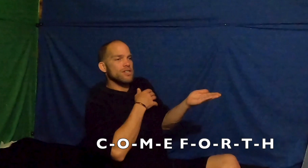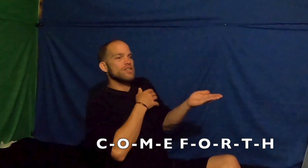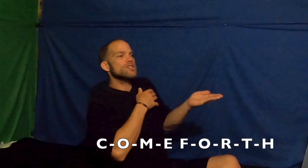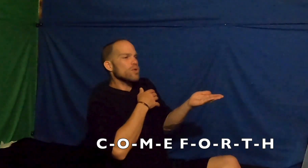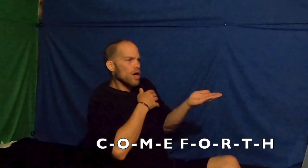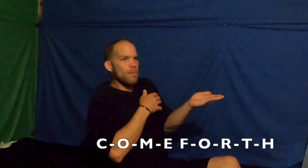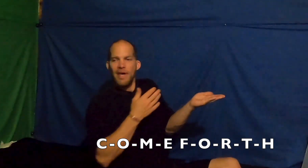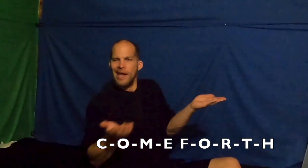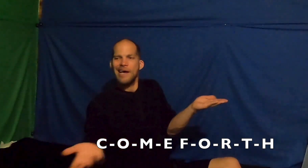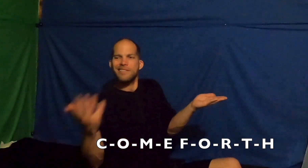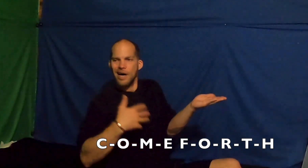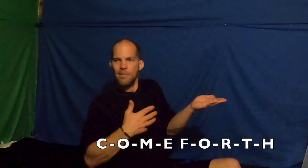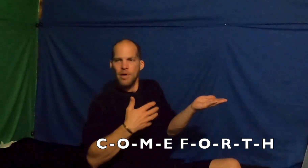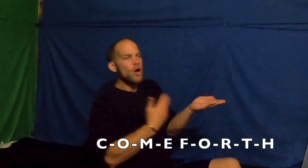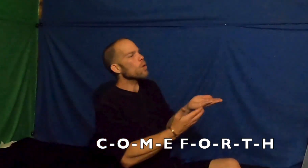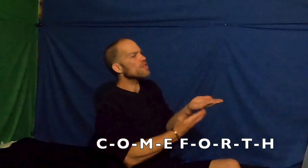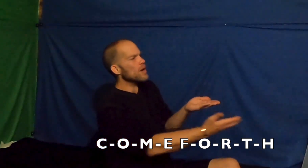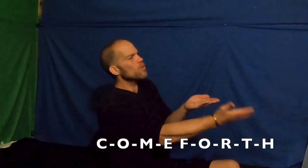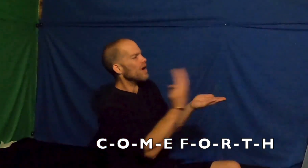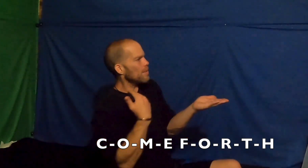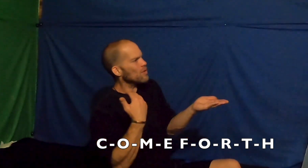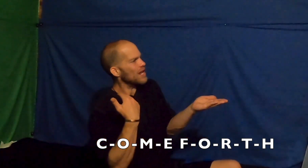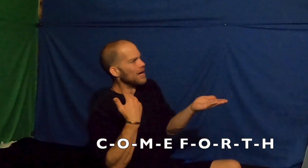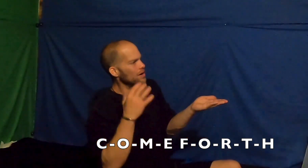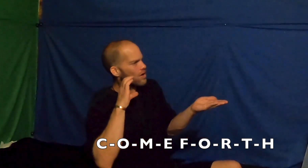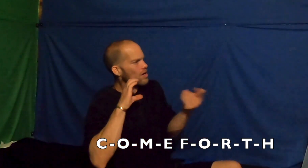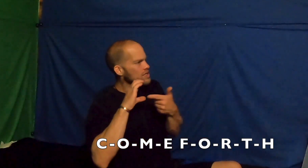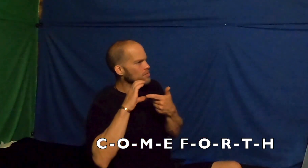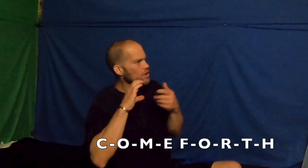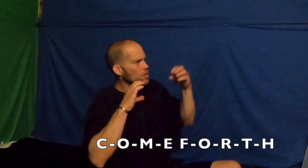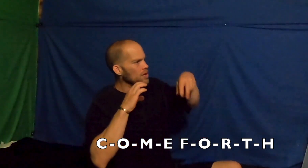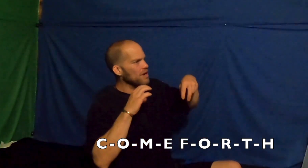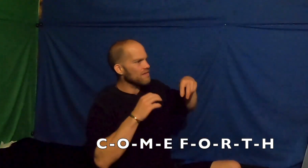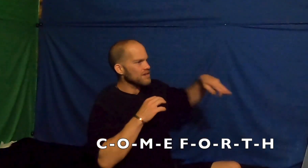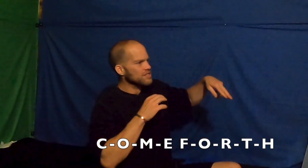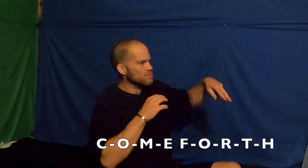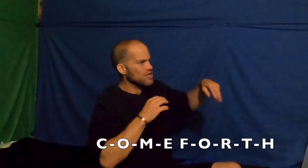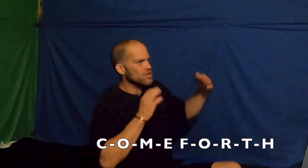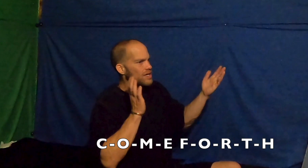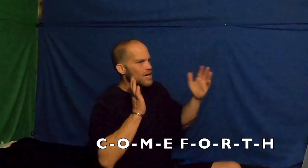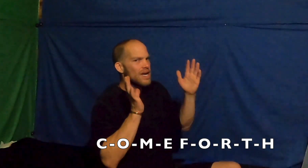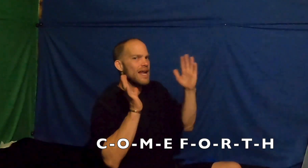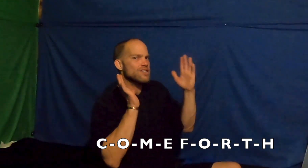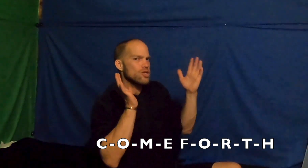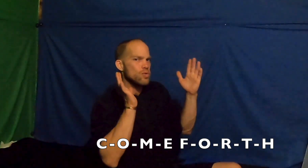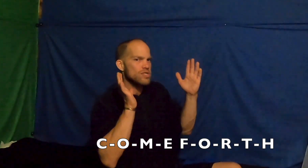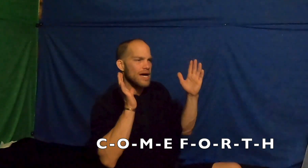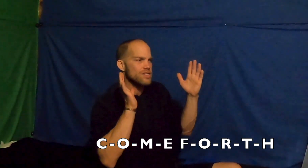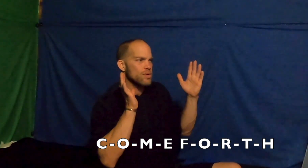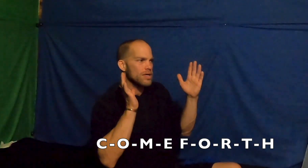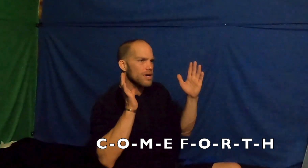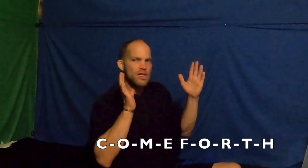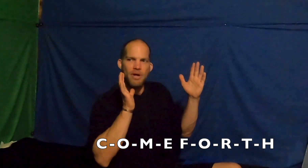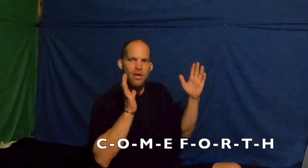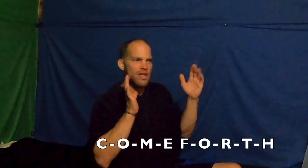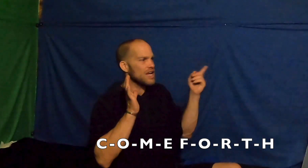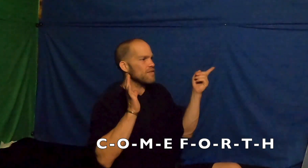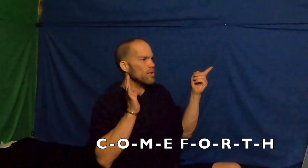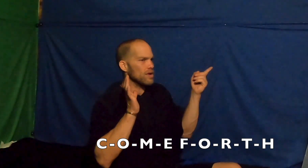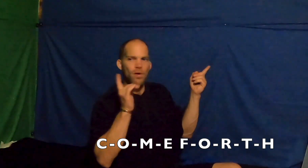So come. It has come, or they will come when they get here. Concept, ongoing, manifest, expression. It has two sides to it, depending on if it will or